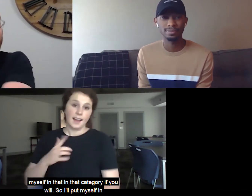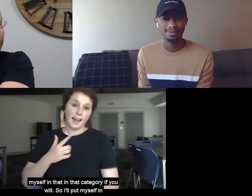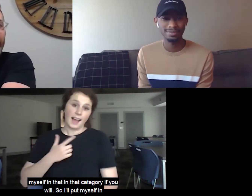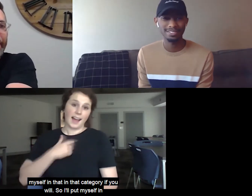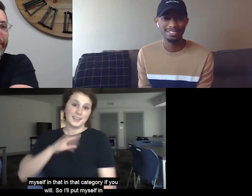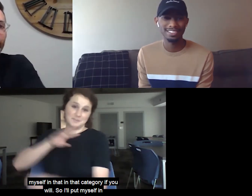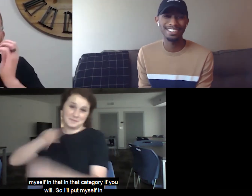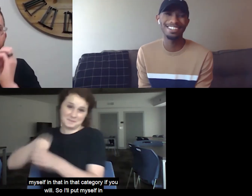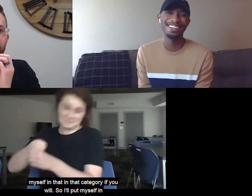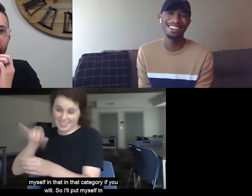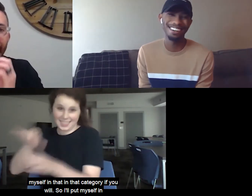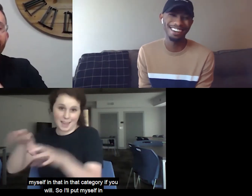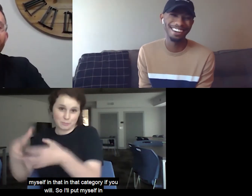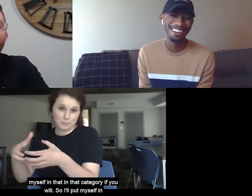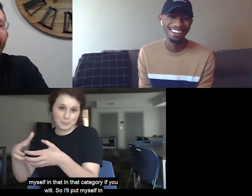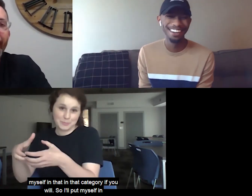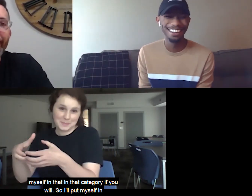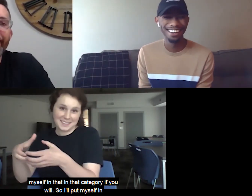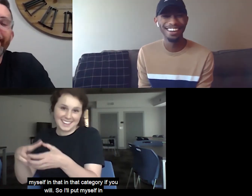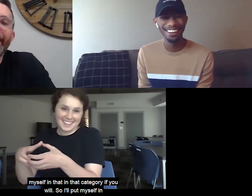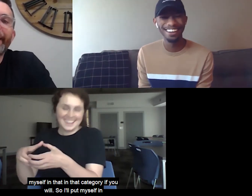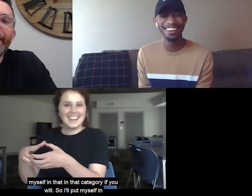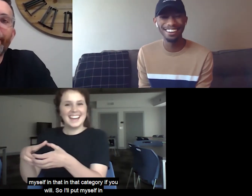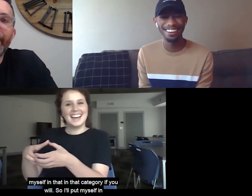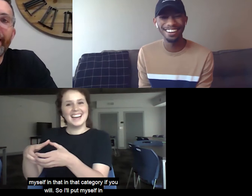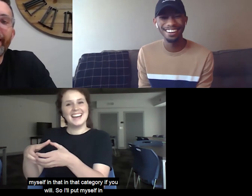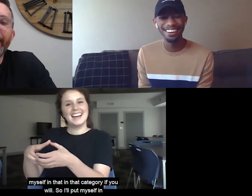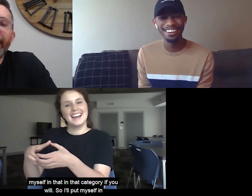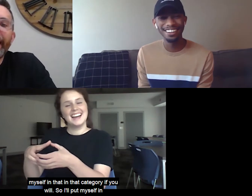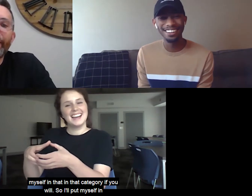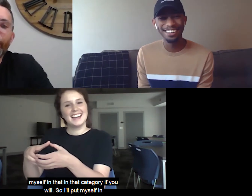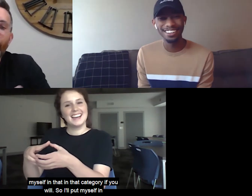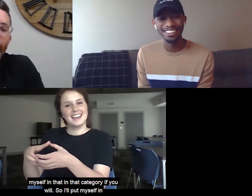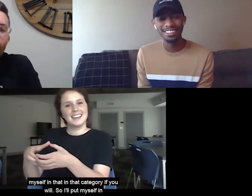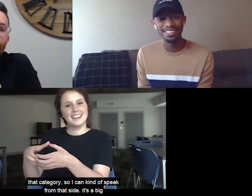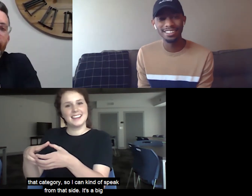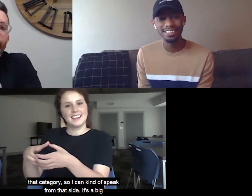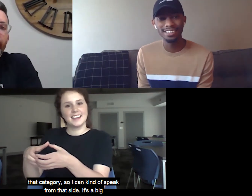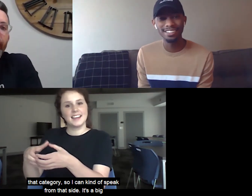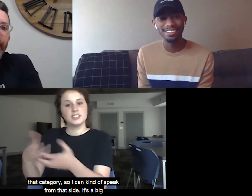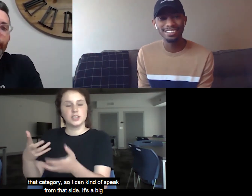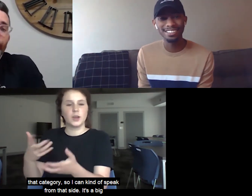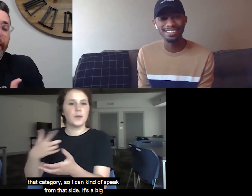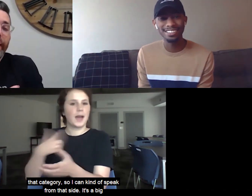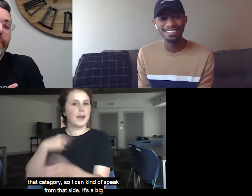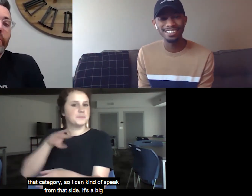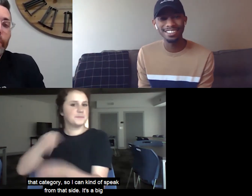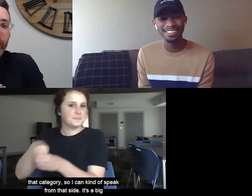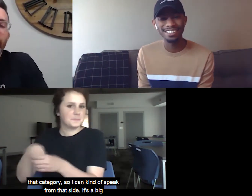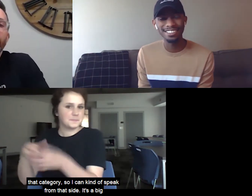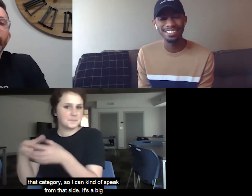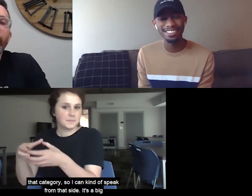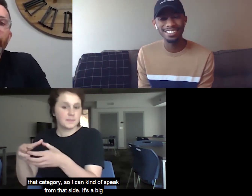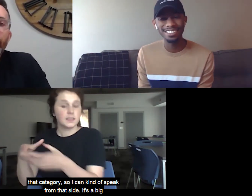that category, if you will, all the gray hair, and so I'll put myself in that category, so I can kind of